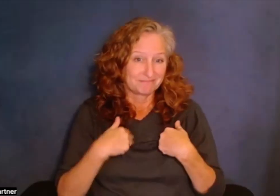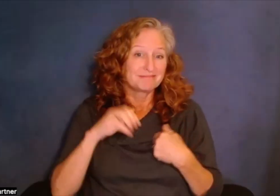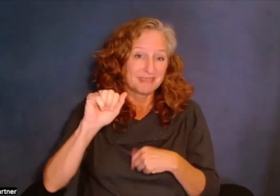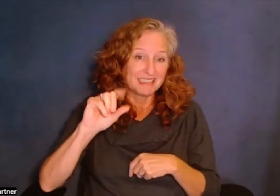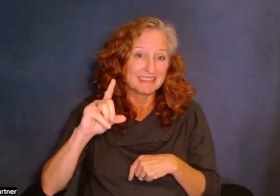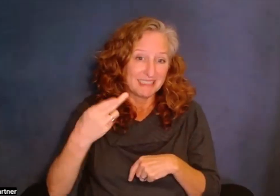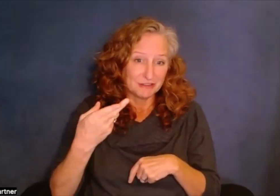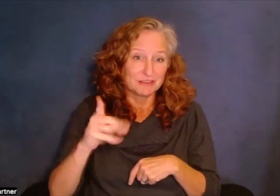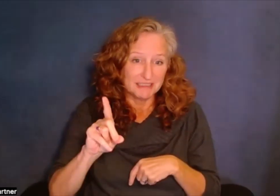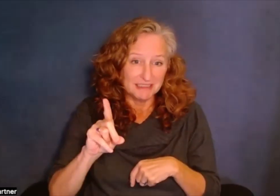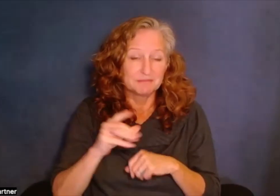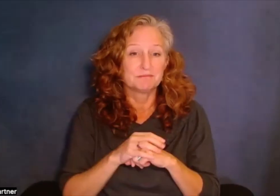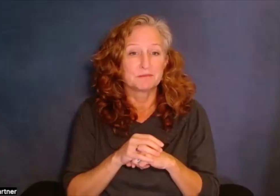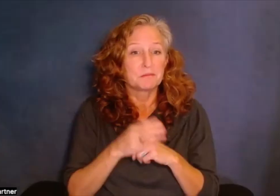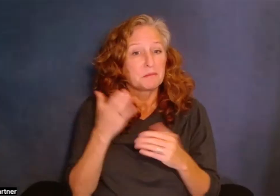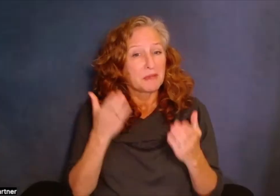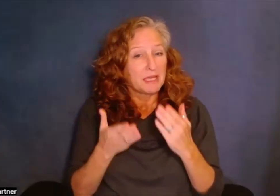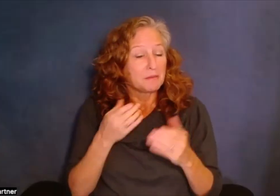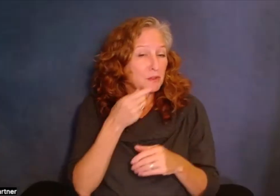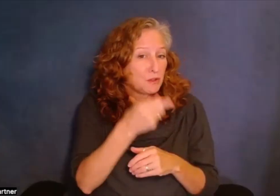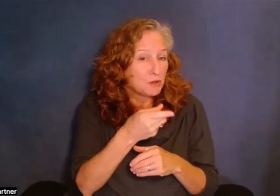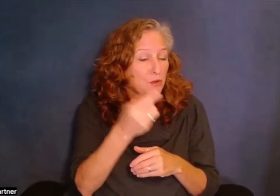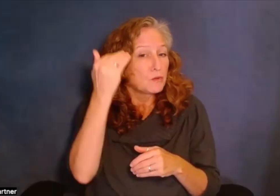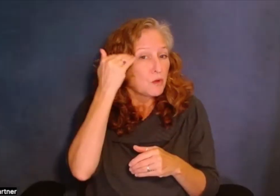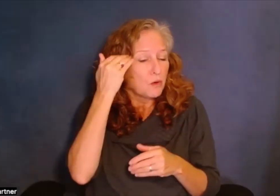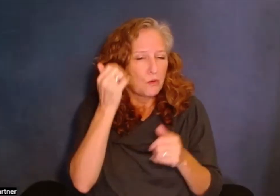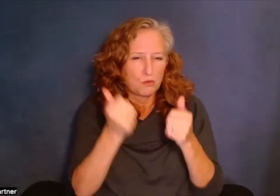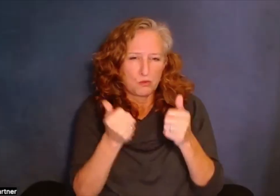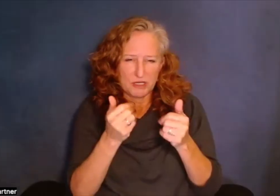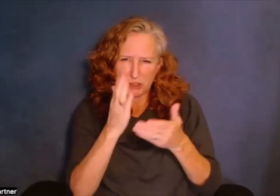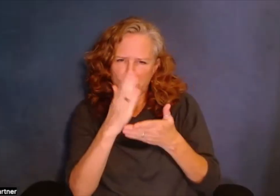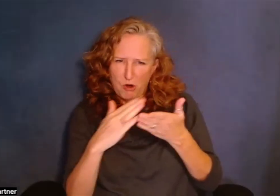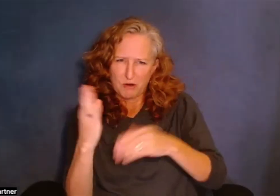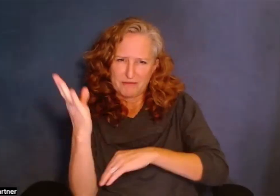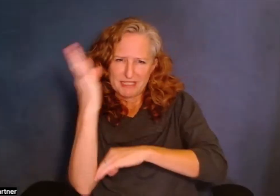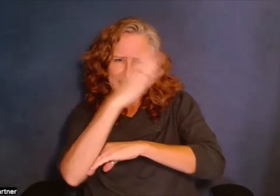each week to plan and batch posts ahead of time.